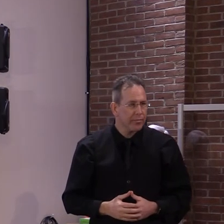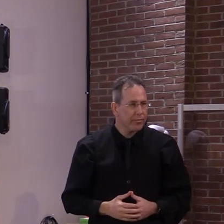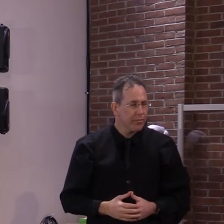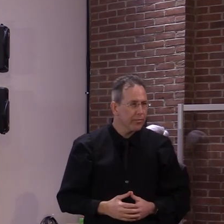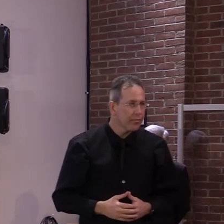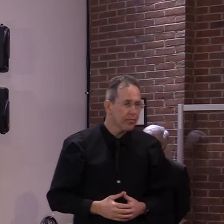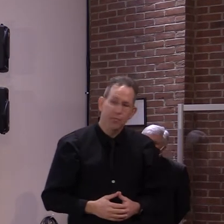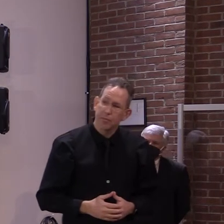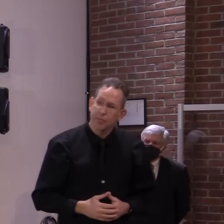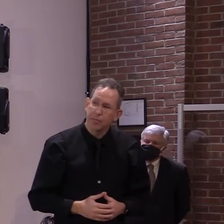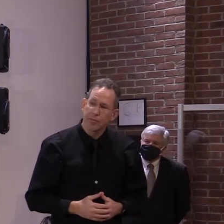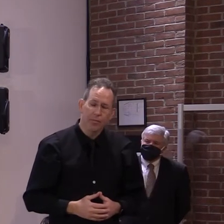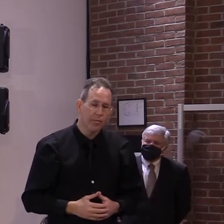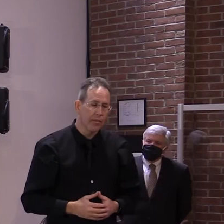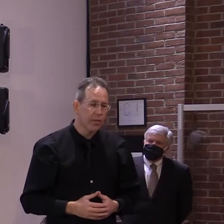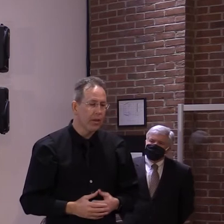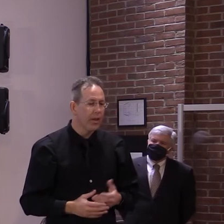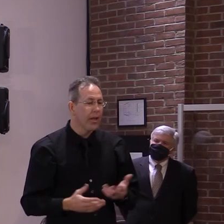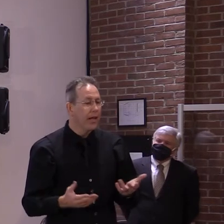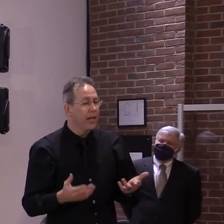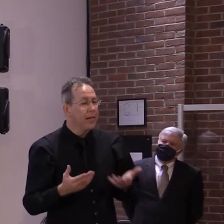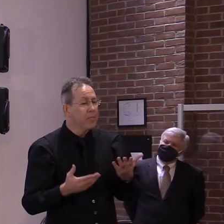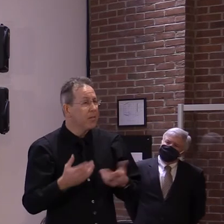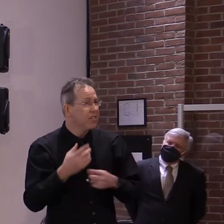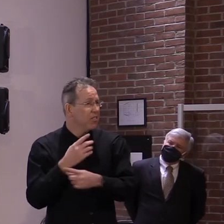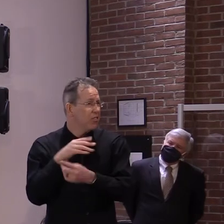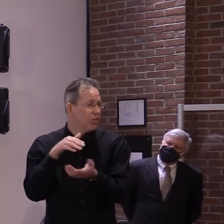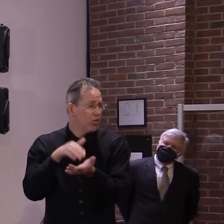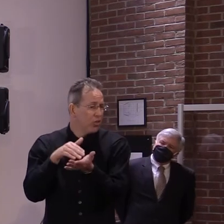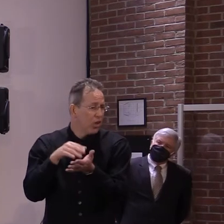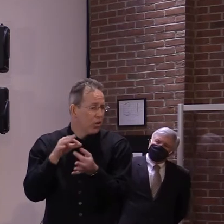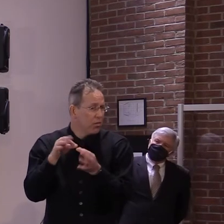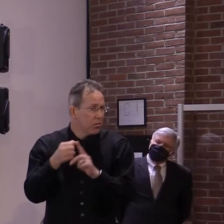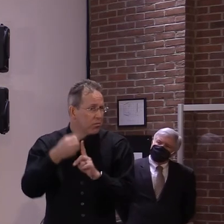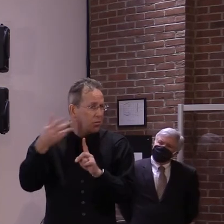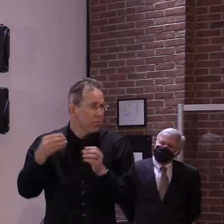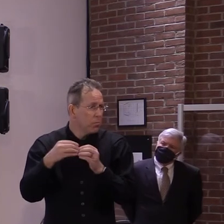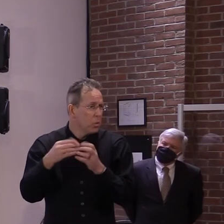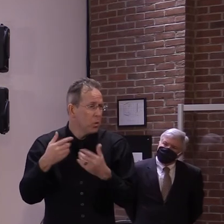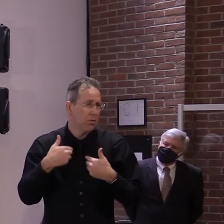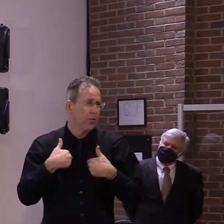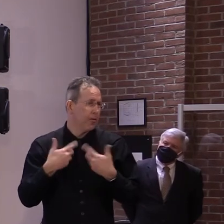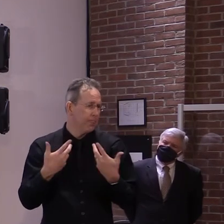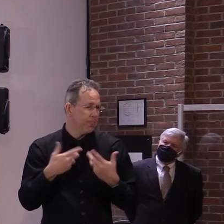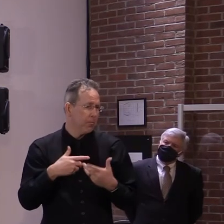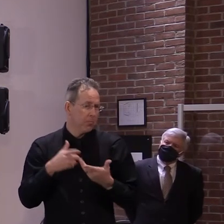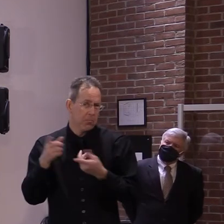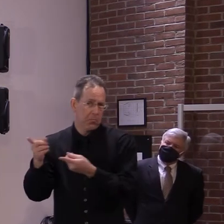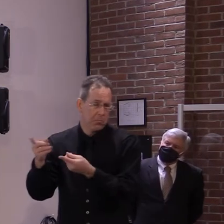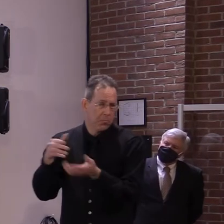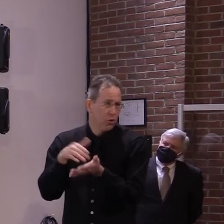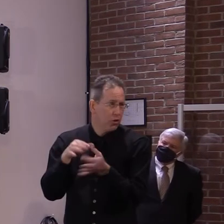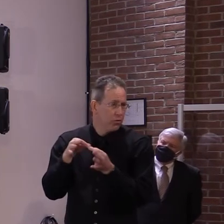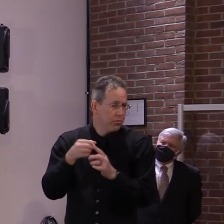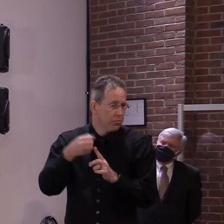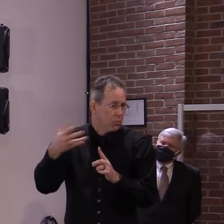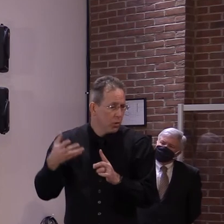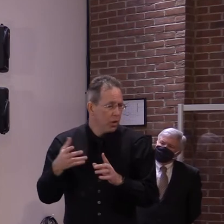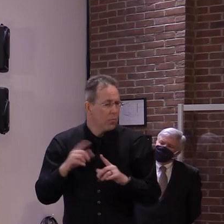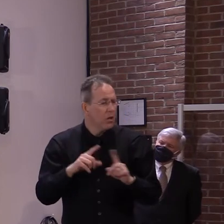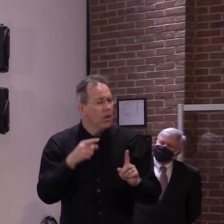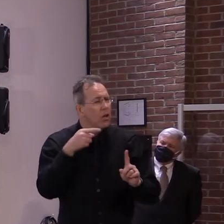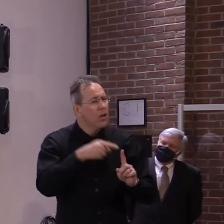can certainly elaborate much better than i can but um we talk a lot about i mean i've heard you say the 65